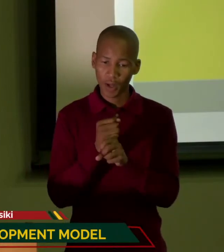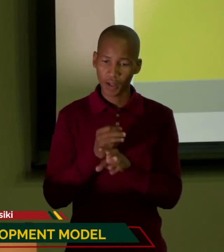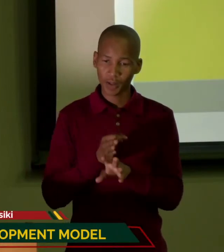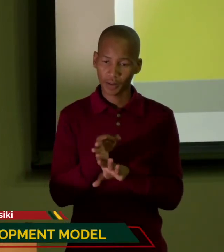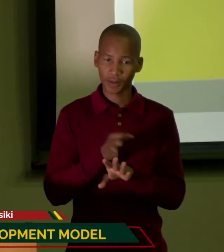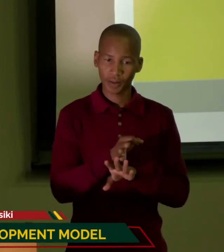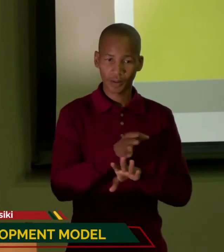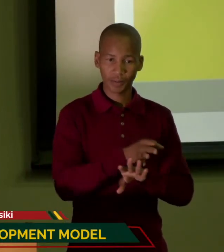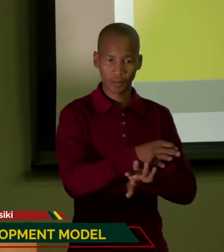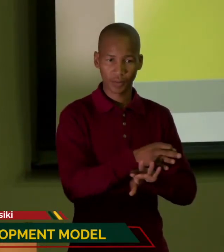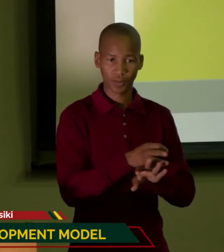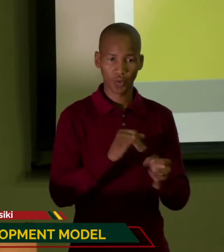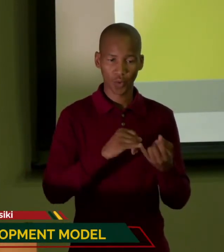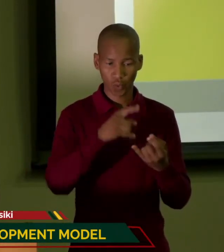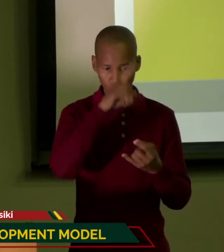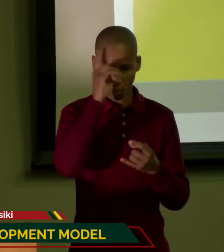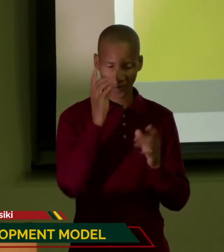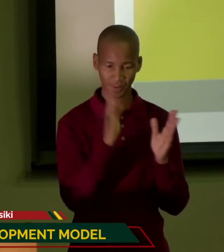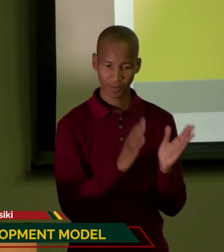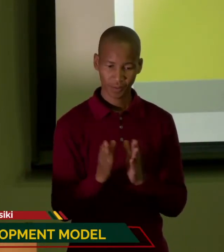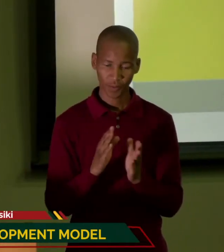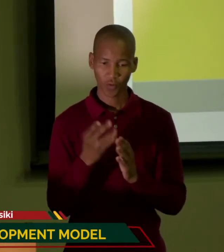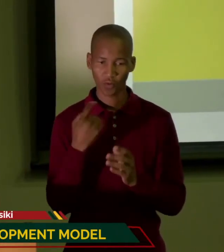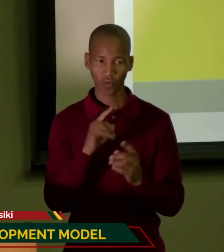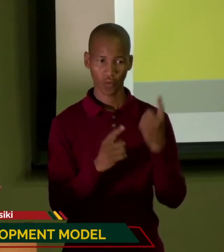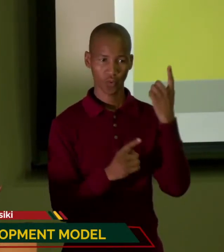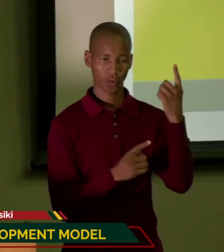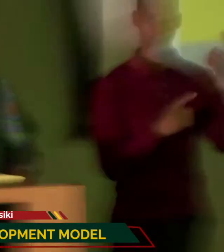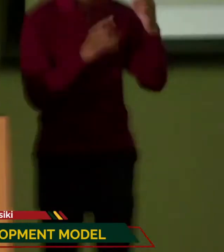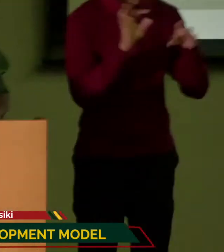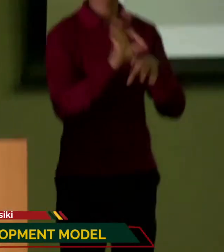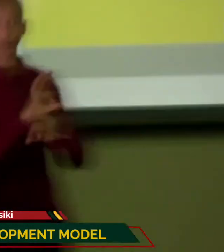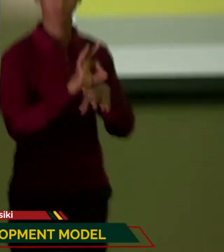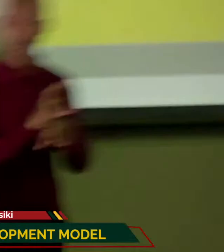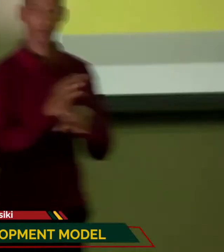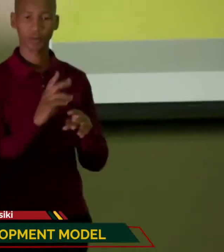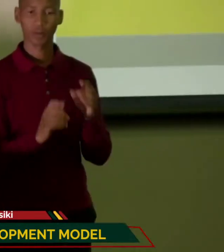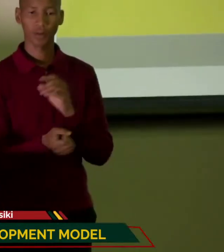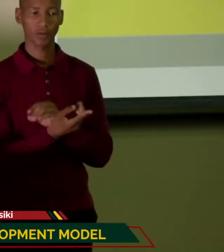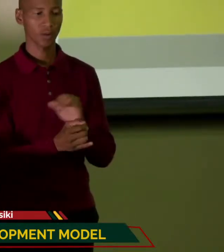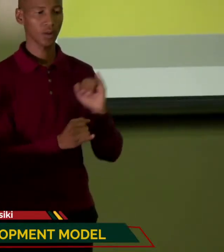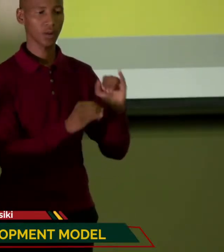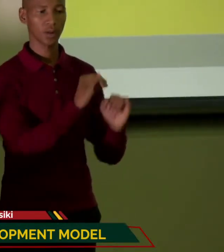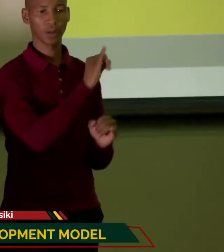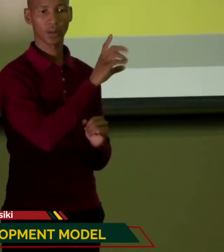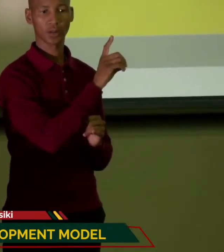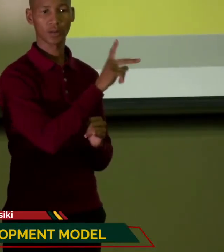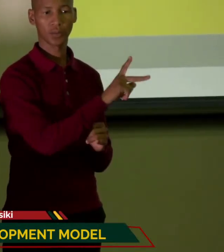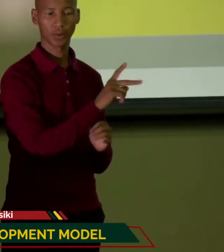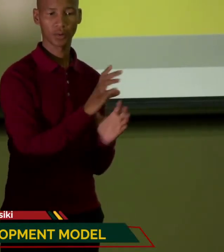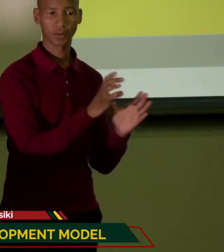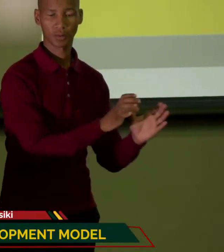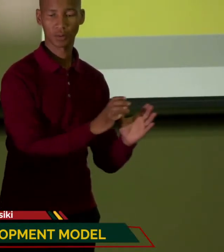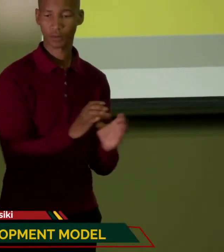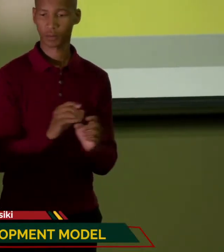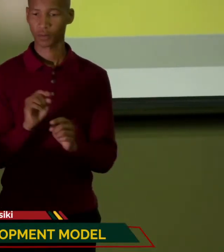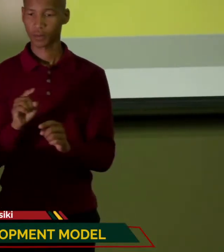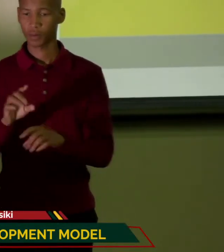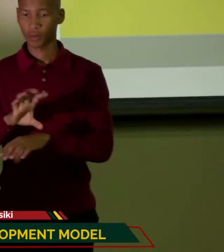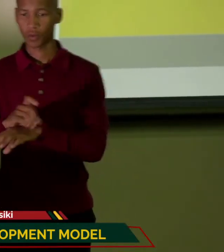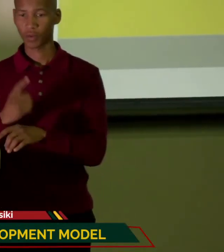ukulungiselela this one plan. Ungabikho IDP, ungabikho eyephondo